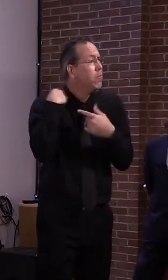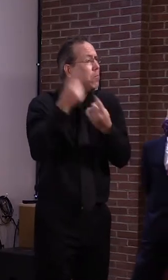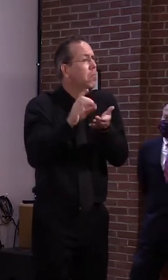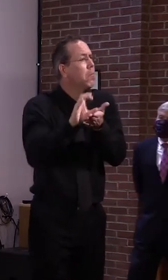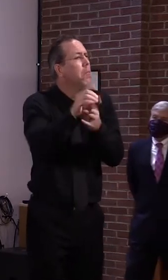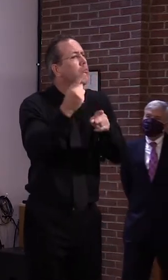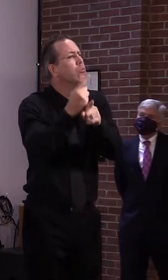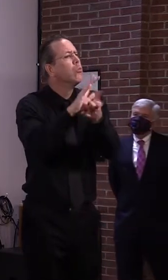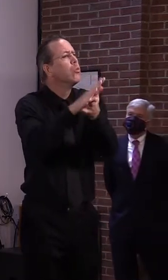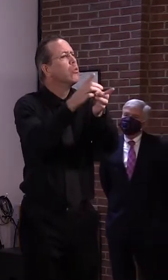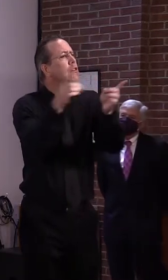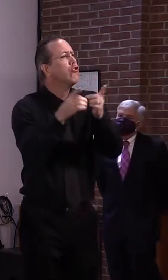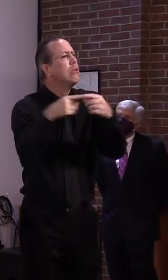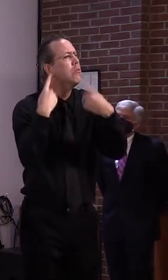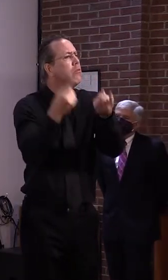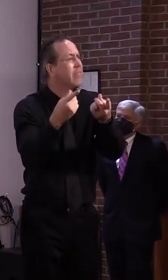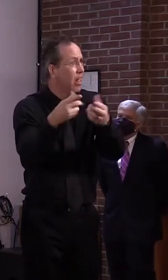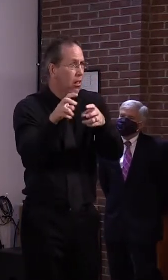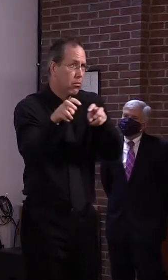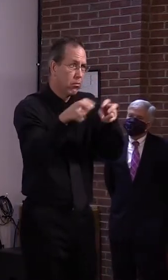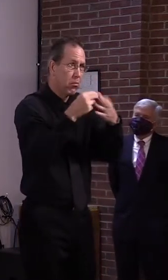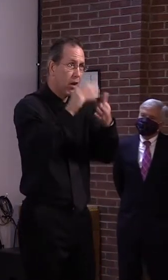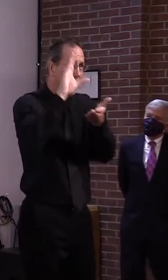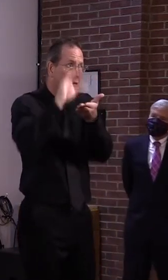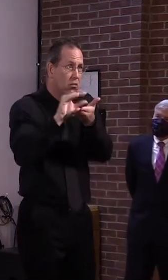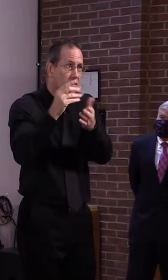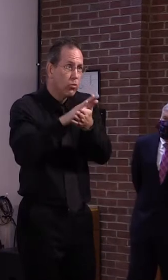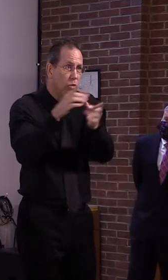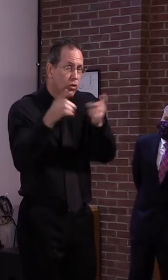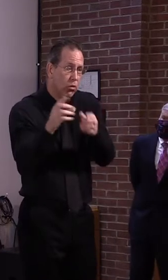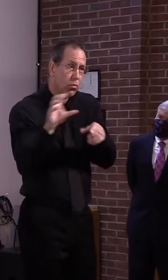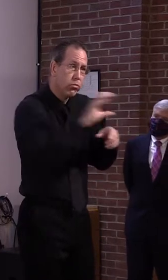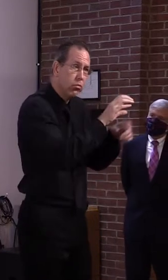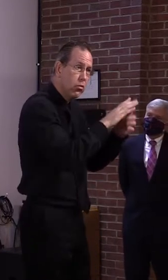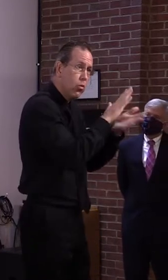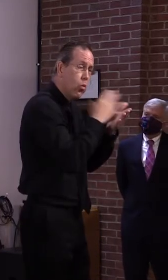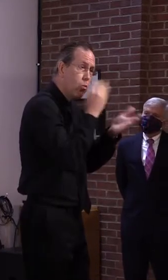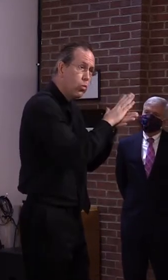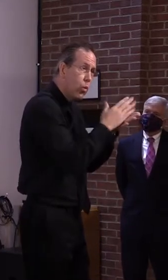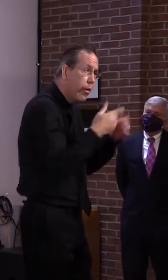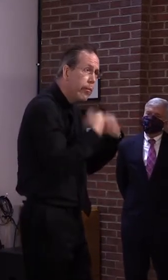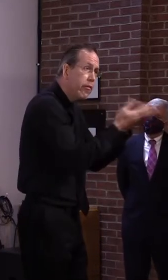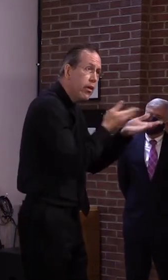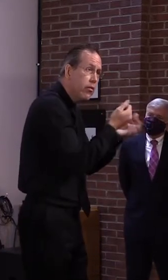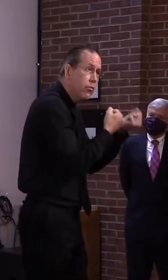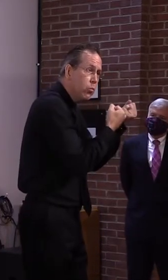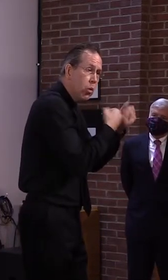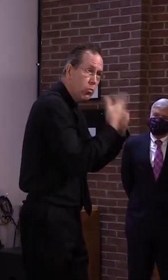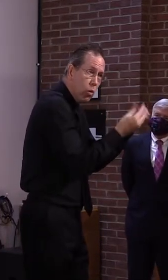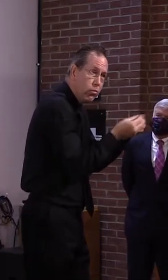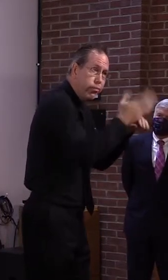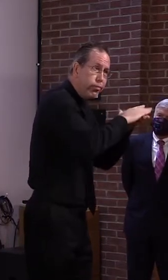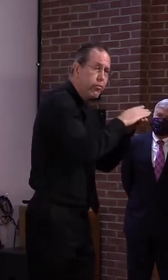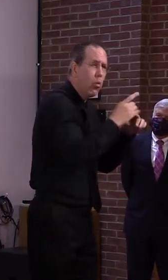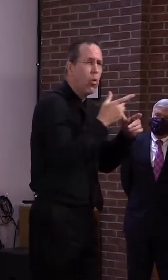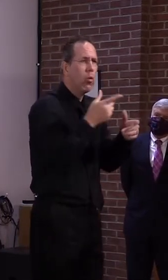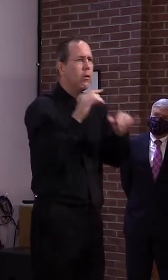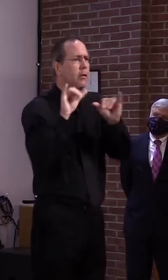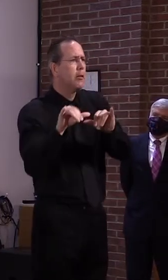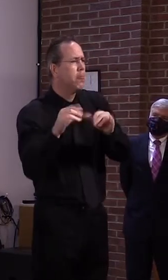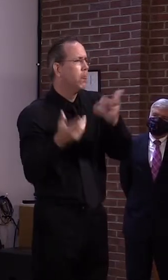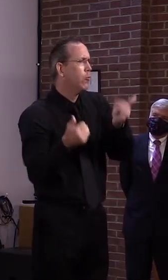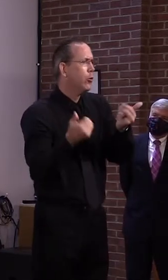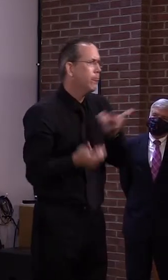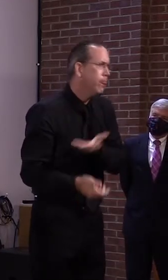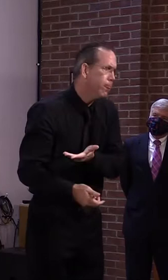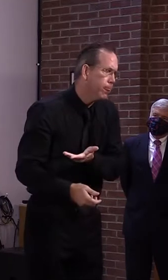about now is freezing what we call average daily membership. And certainly, as you're right, part of the issue is to introduce some stability